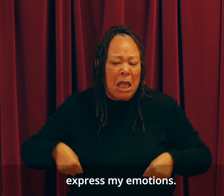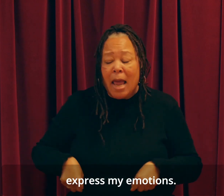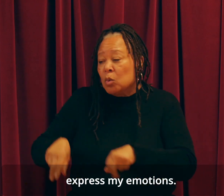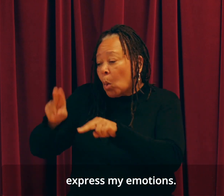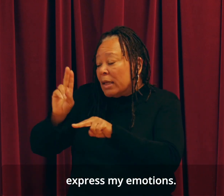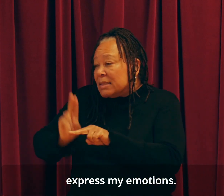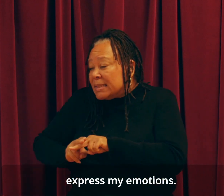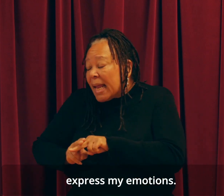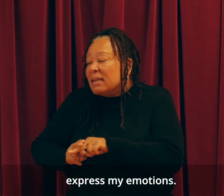express my emotions.